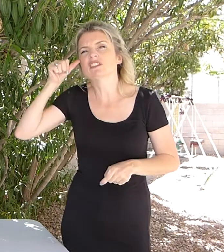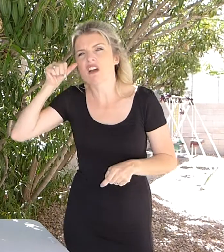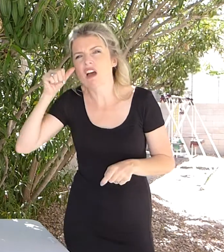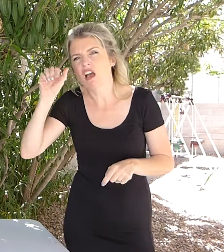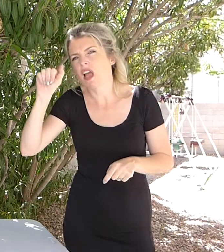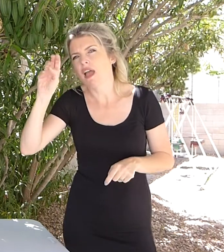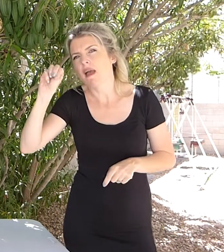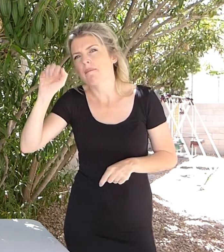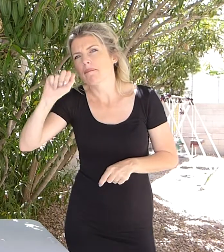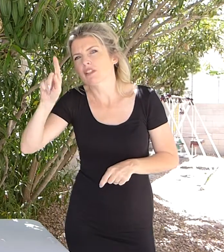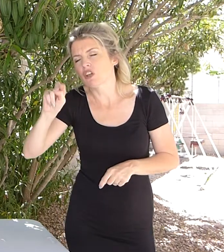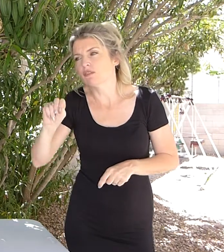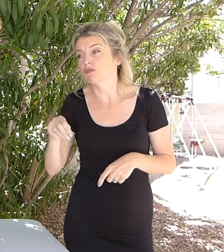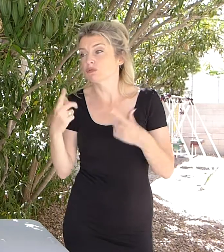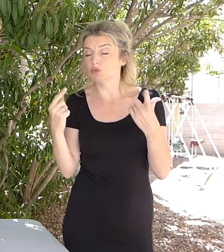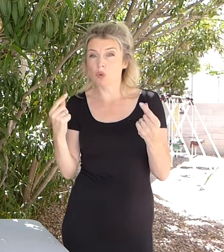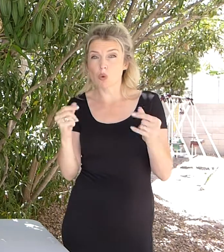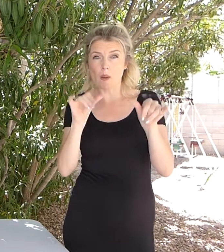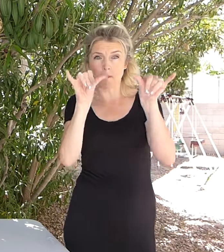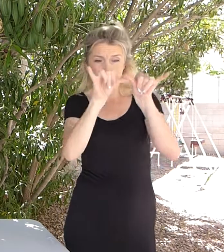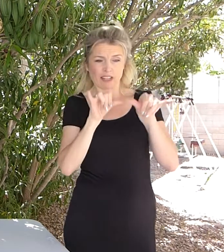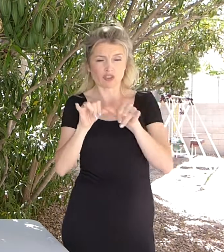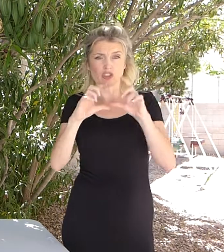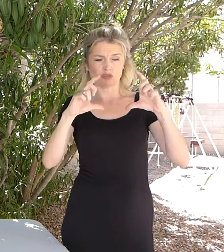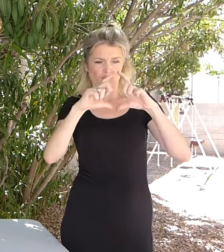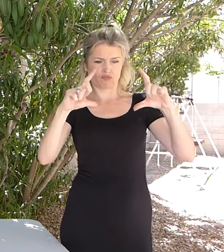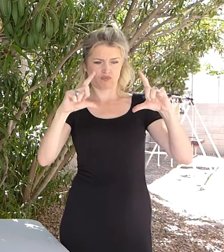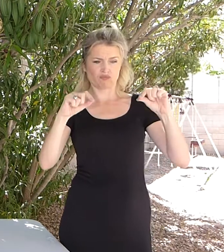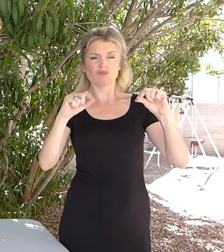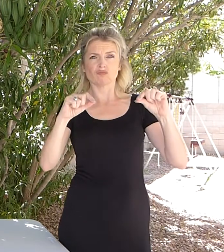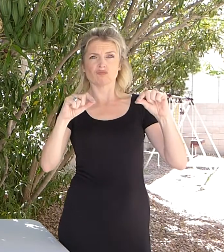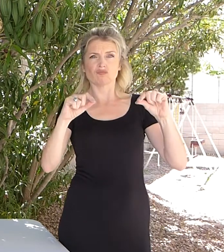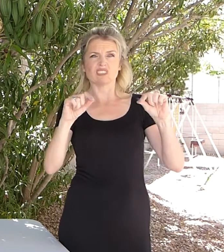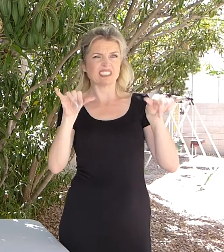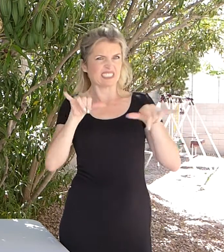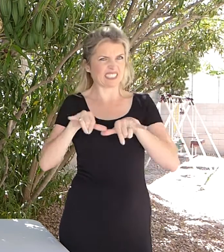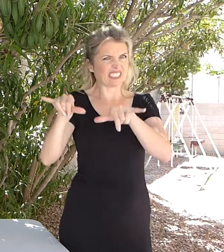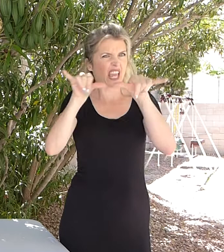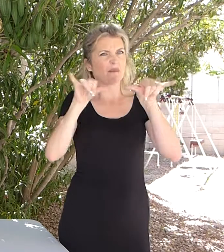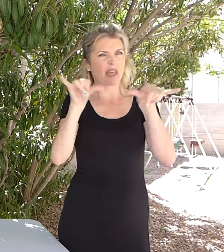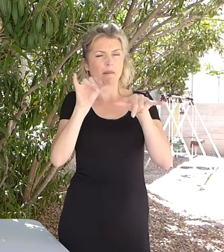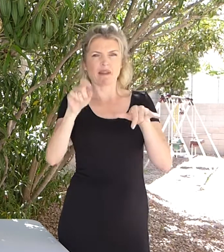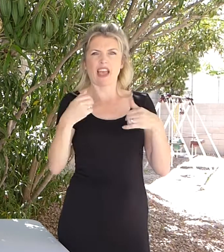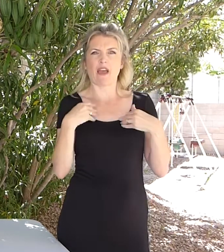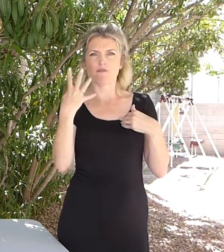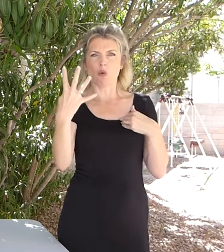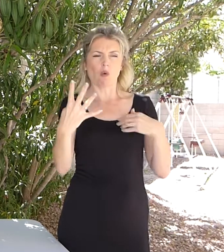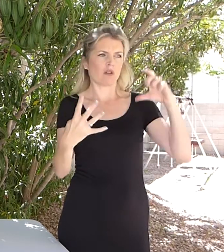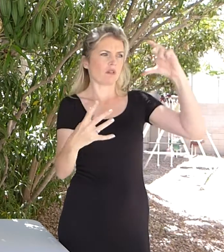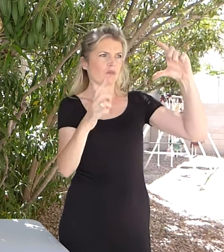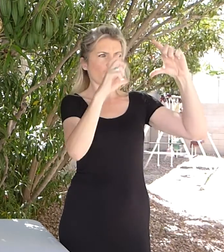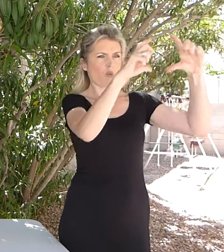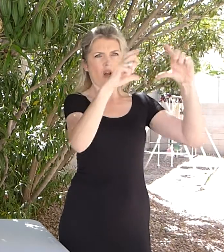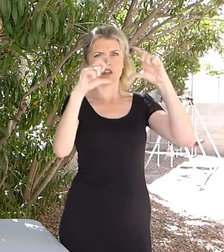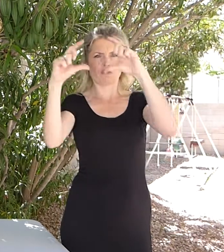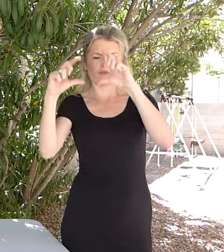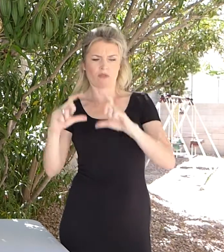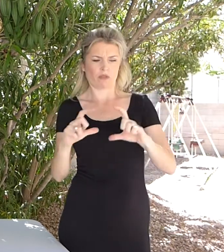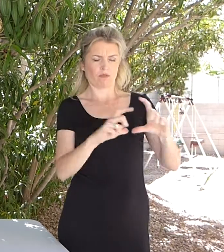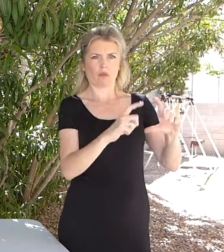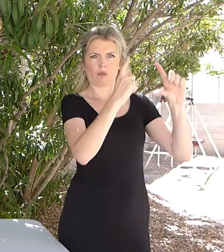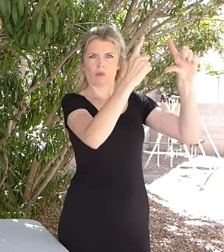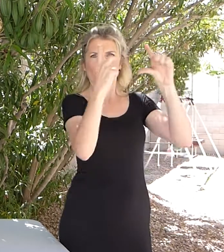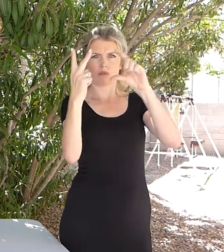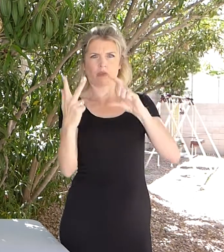to measure your squares and cut them out so they're all the same size, and like I mentioned, you need 4. And then you're going to cut your